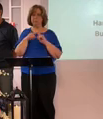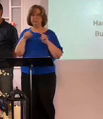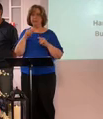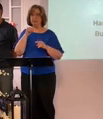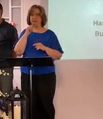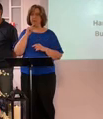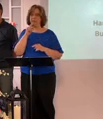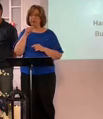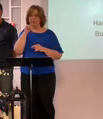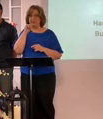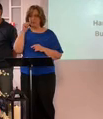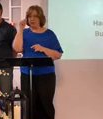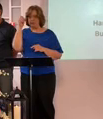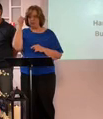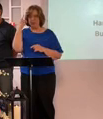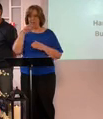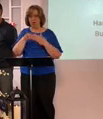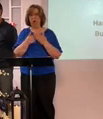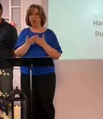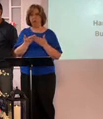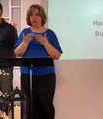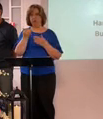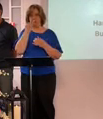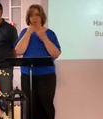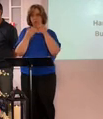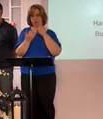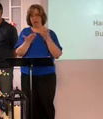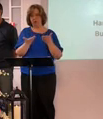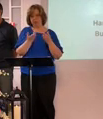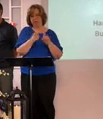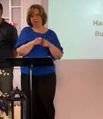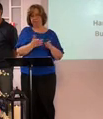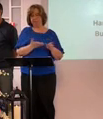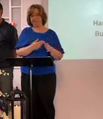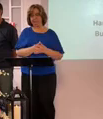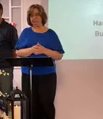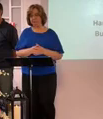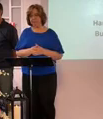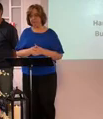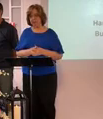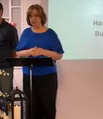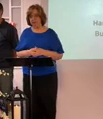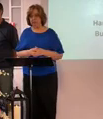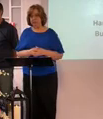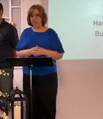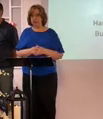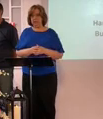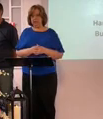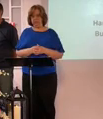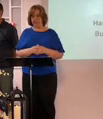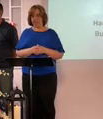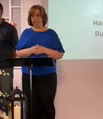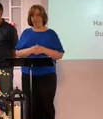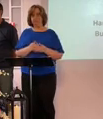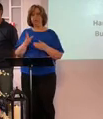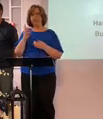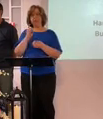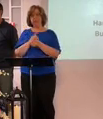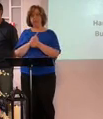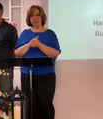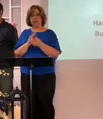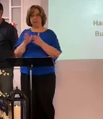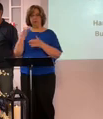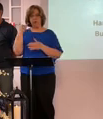so we end up, we were pregnant. So we switched doctors and all this kind of stuff. She knew our story. She says, let's go in for an